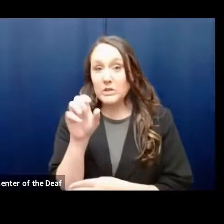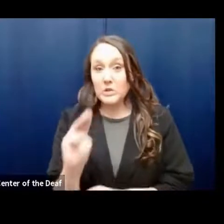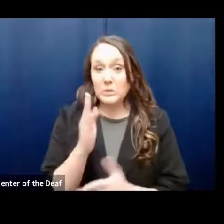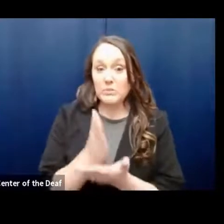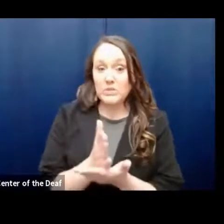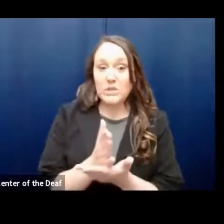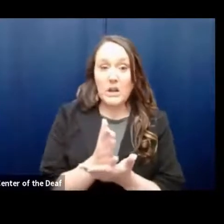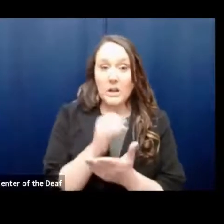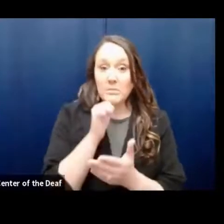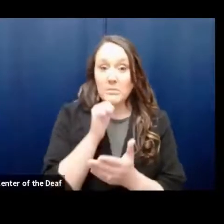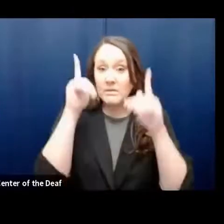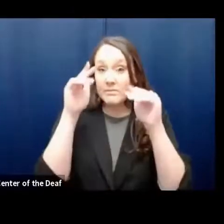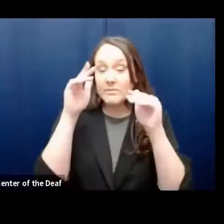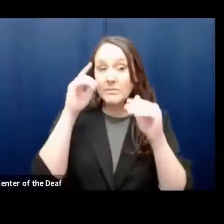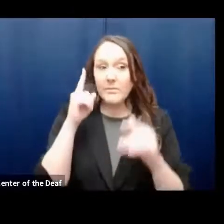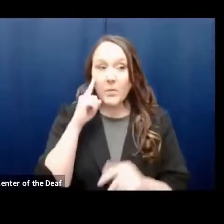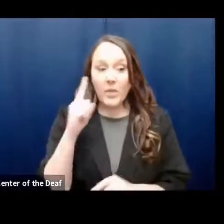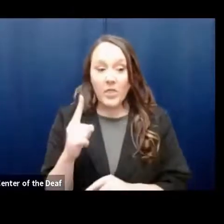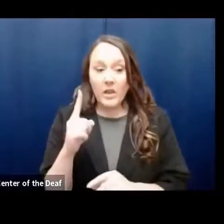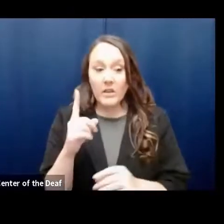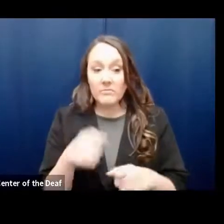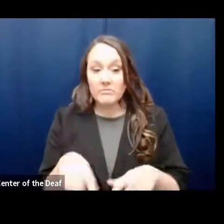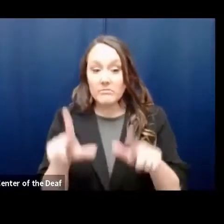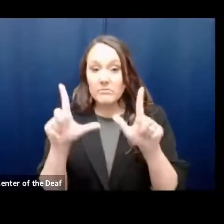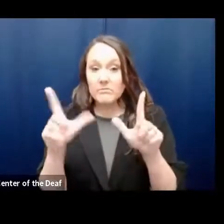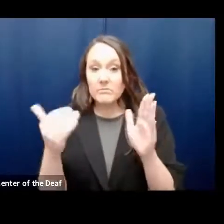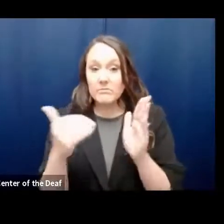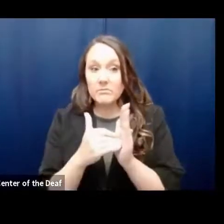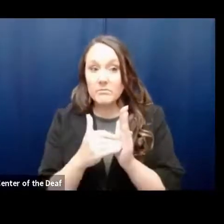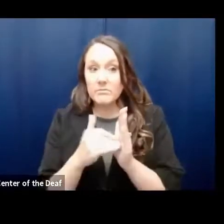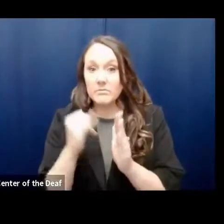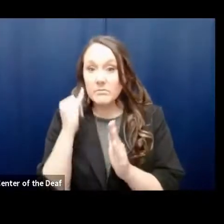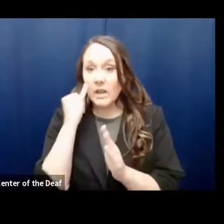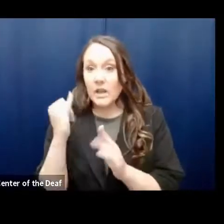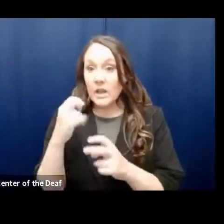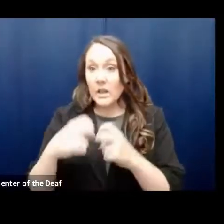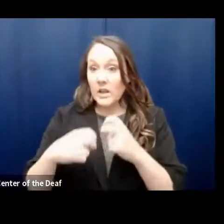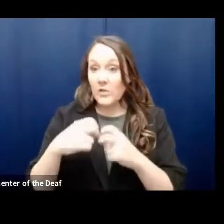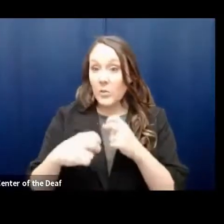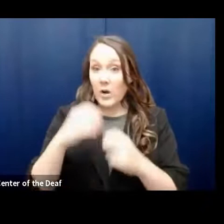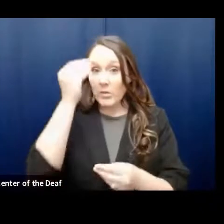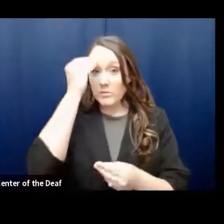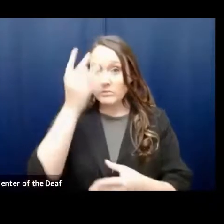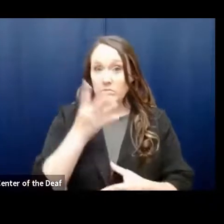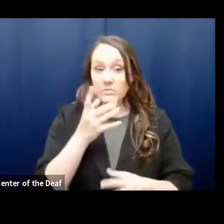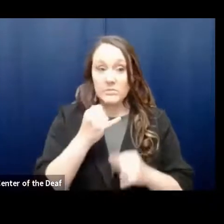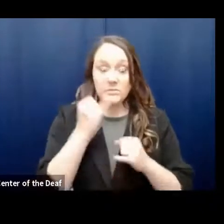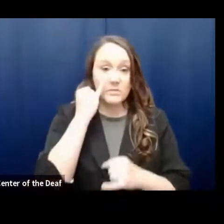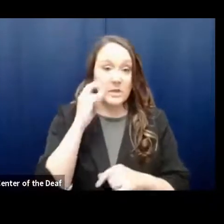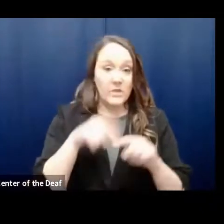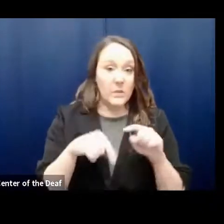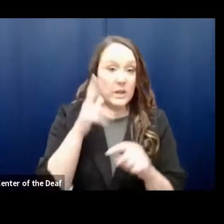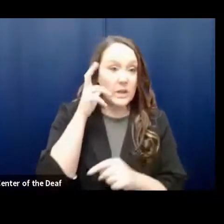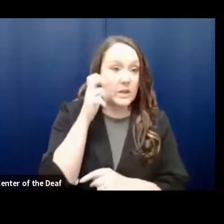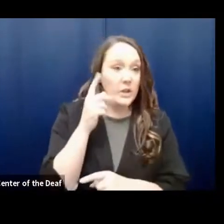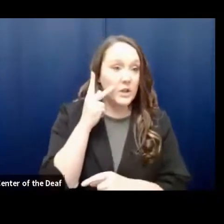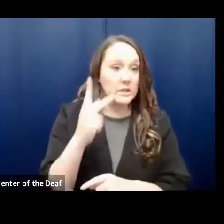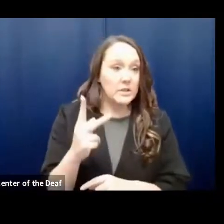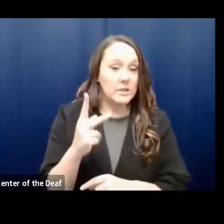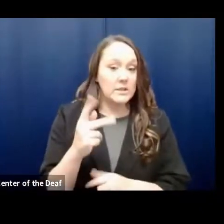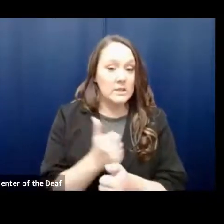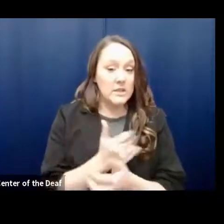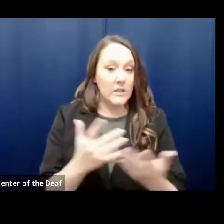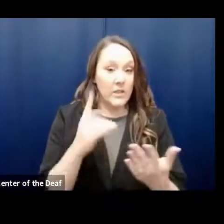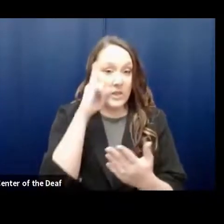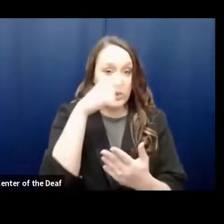I think we're back up. If there's any issues though, let us know if you can't hear us or see us. Everything looks to be okay on